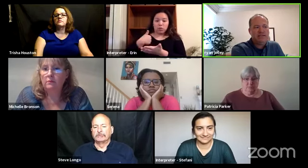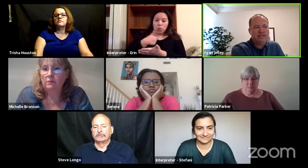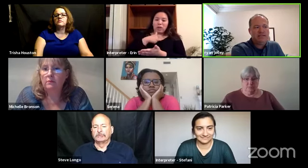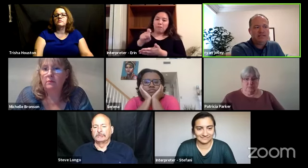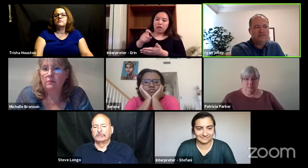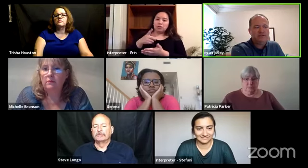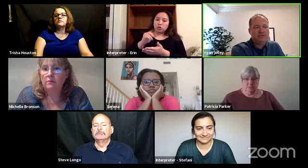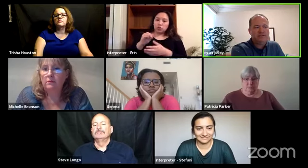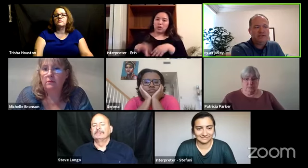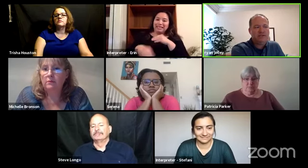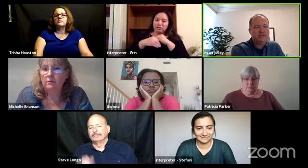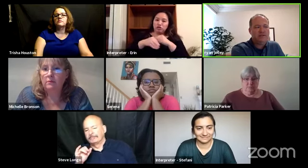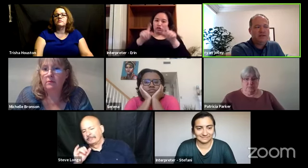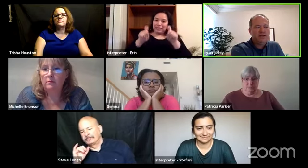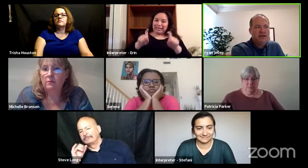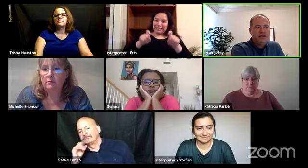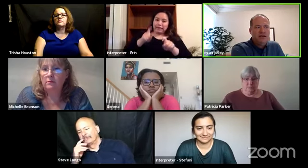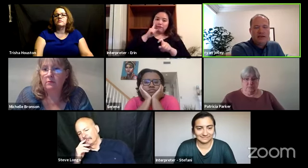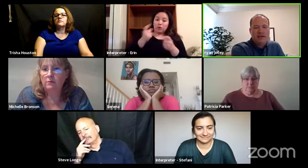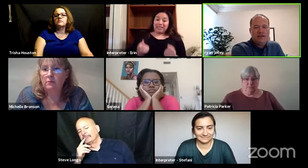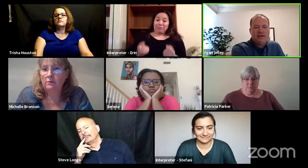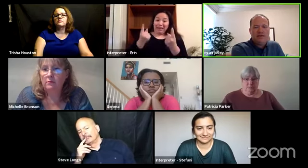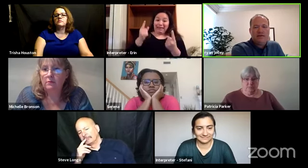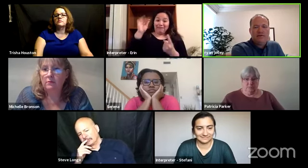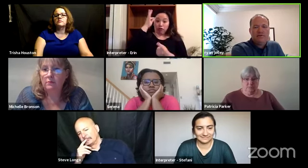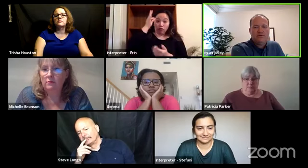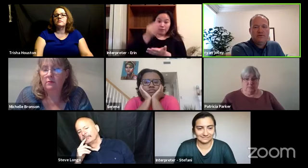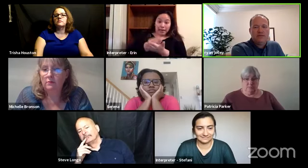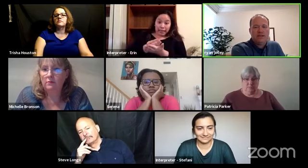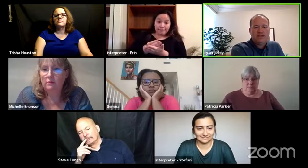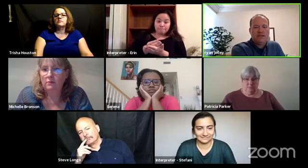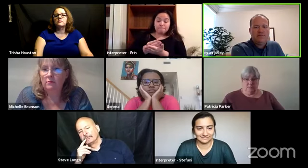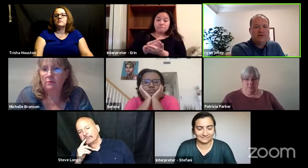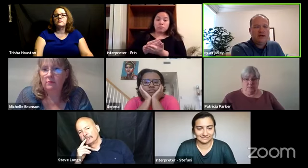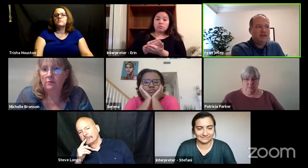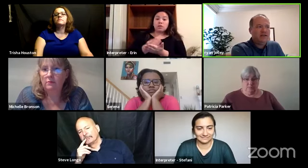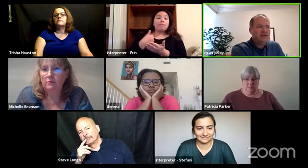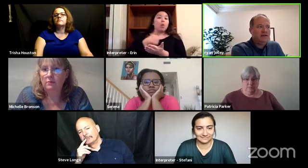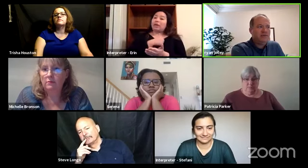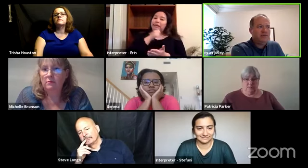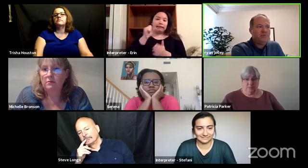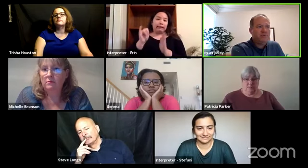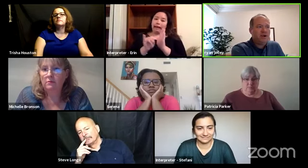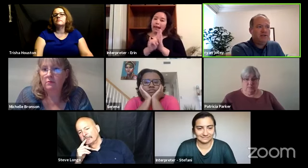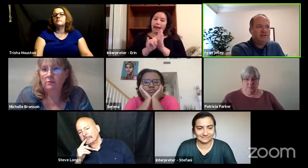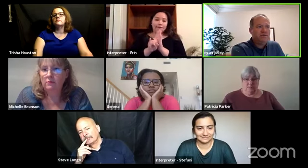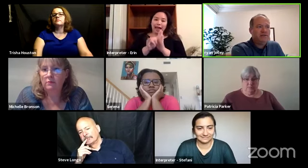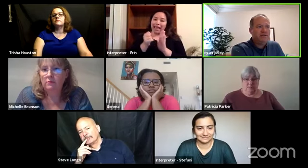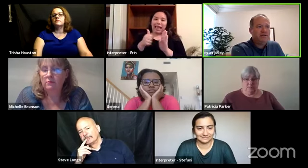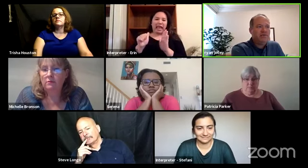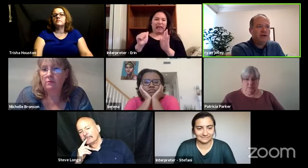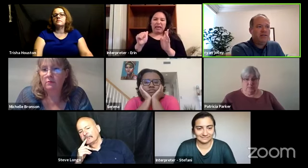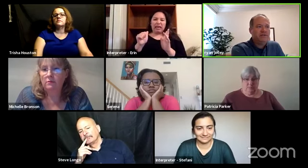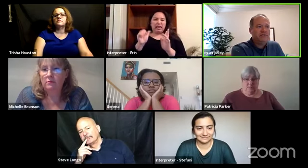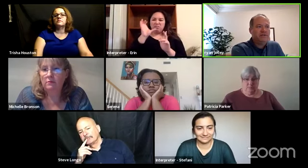detailed testing of those expenditures. And we didn't identify any improprieties with the way those